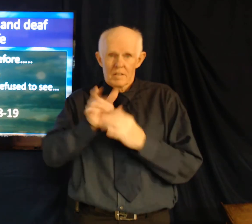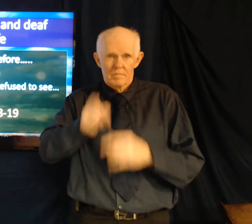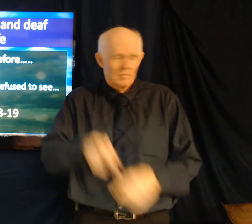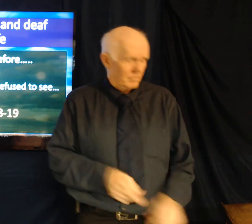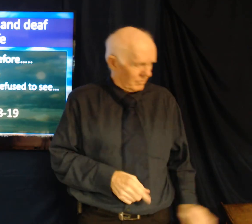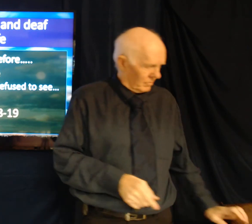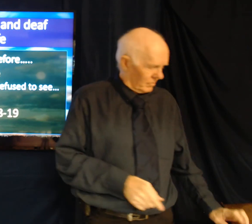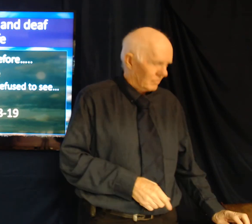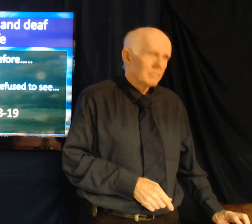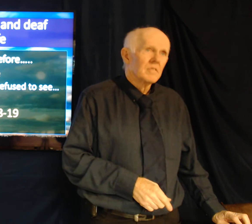And. Jesus.